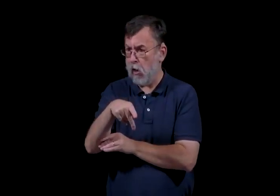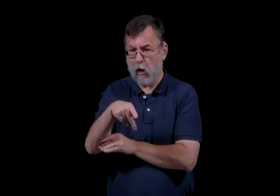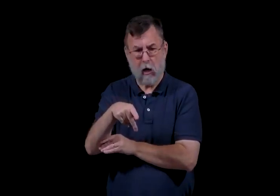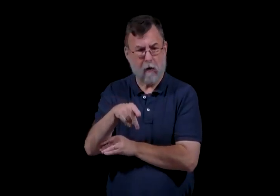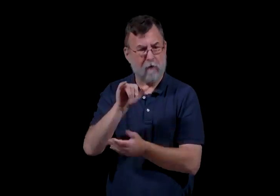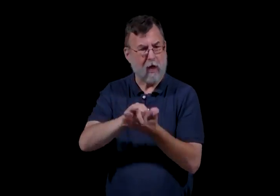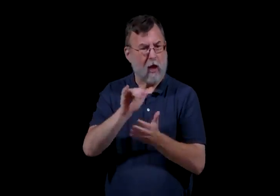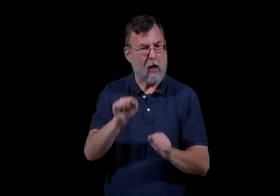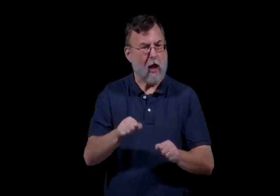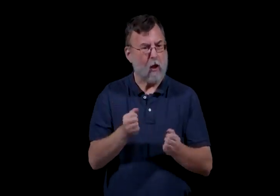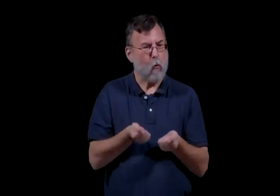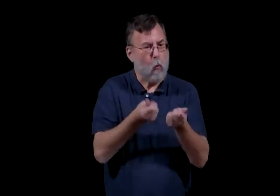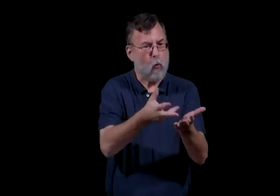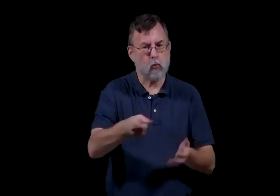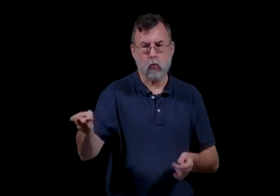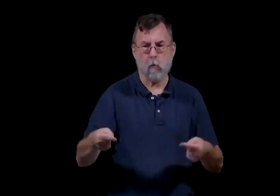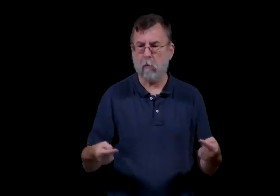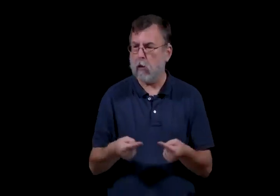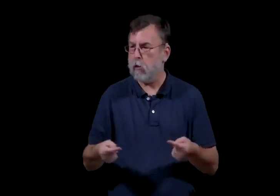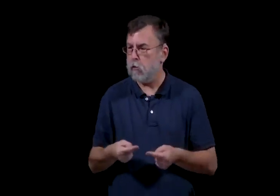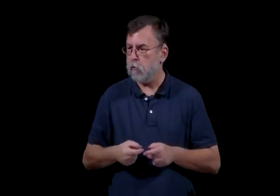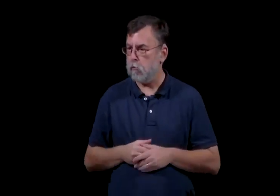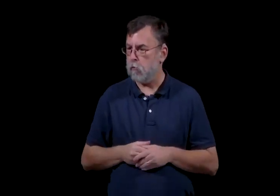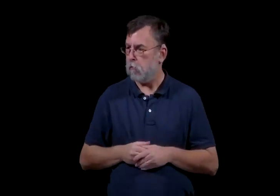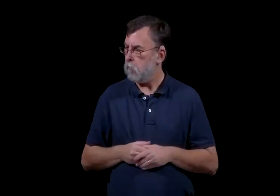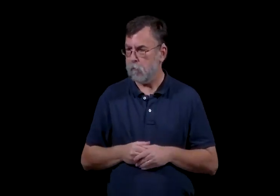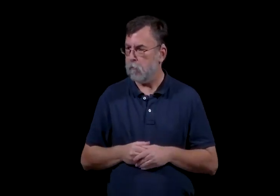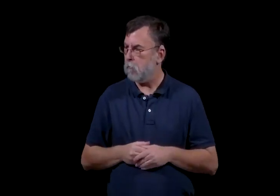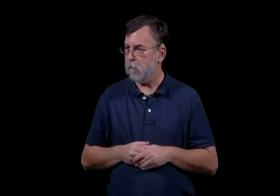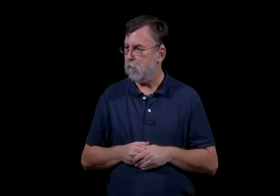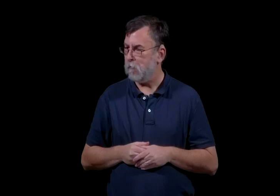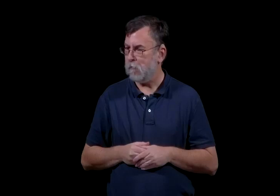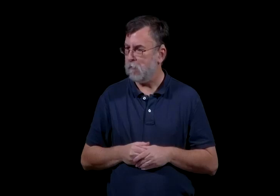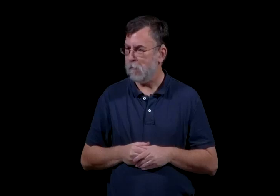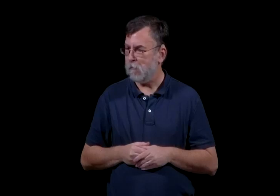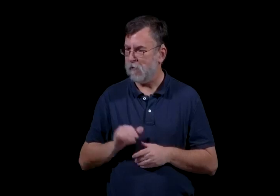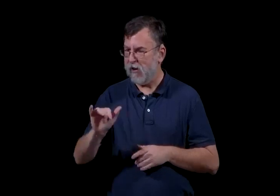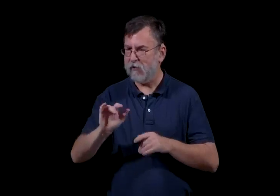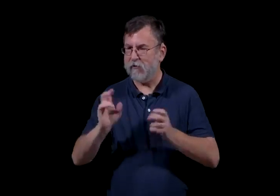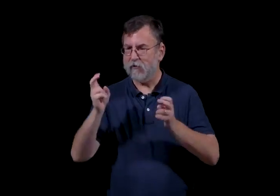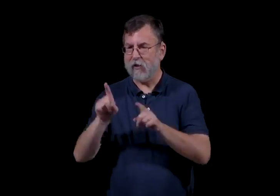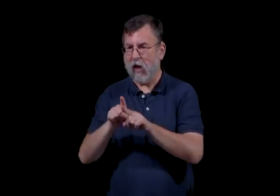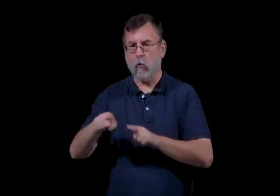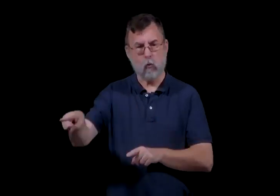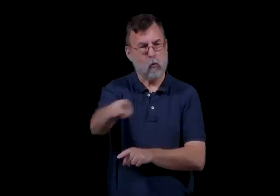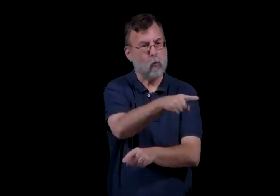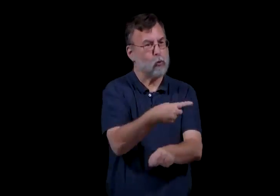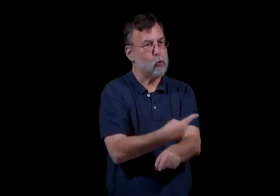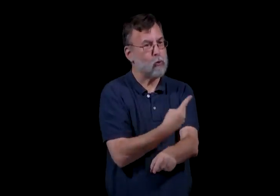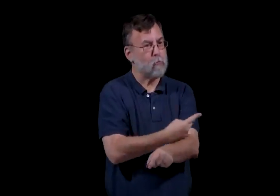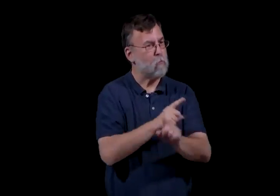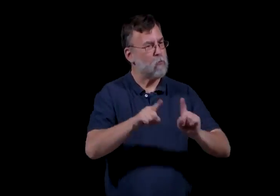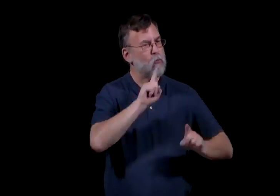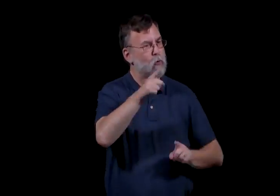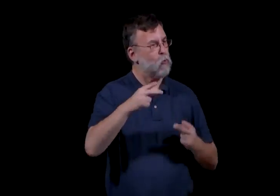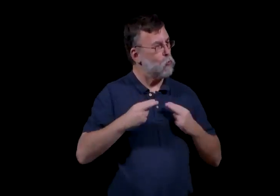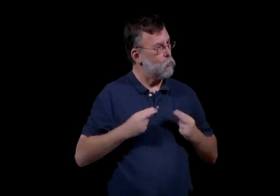Even the shepherd knows the medicinal plants. So when you're hurt, there are certain plants you can use to